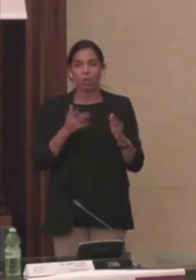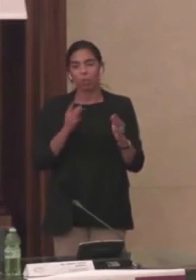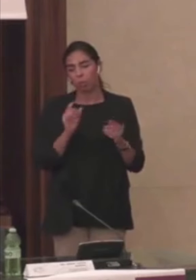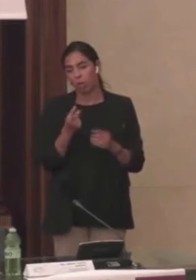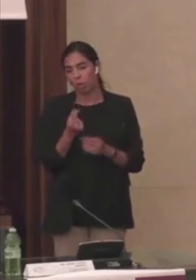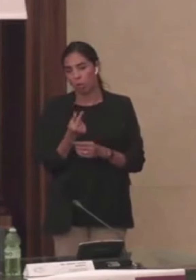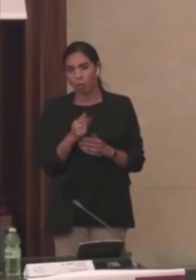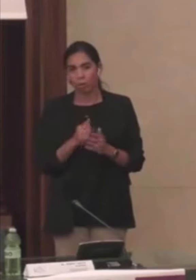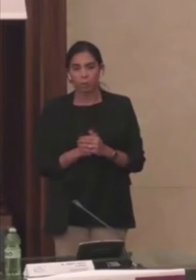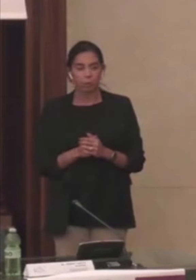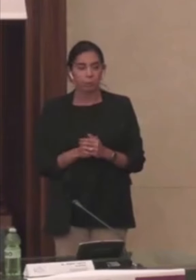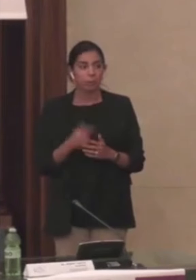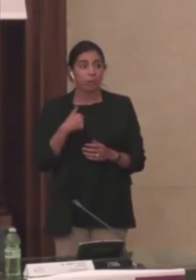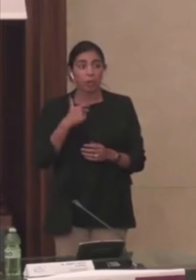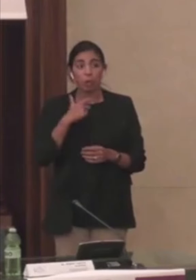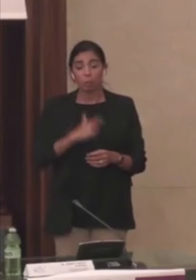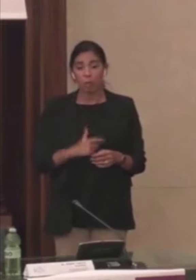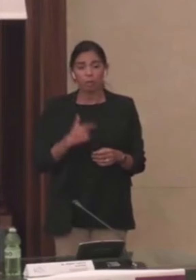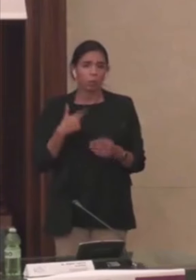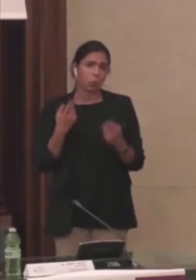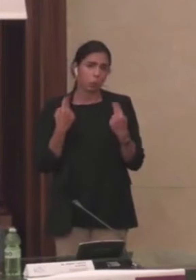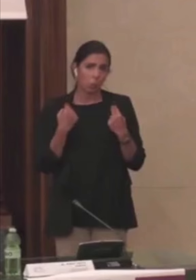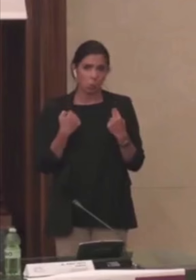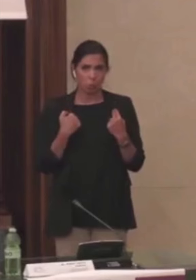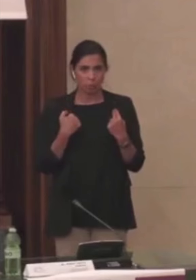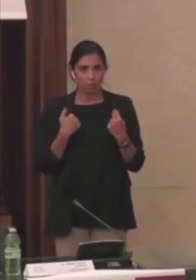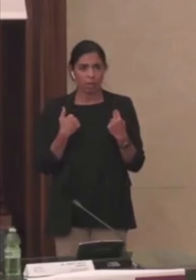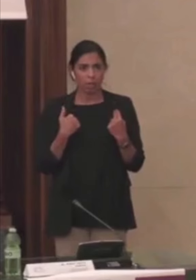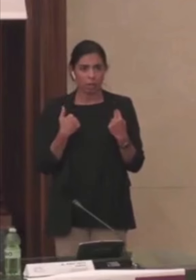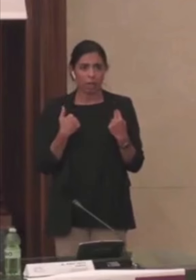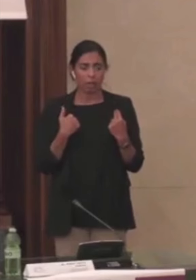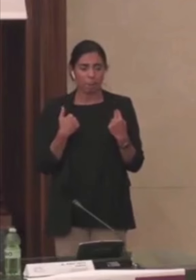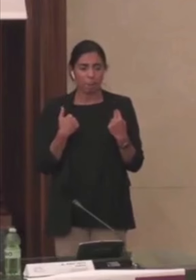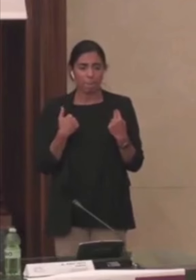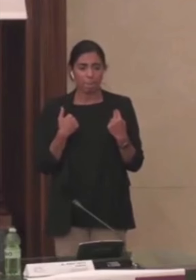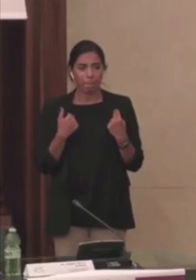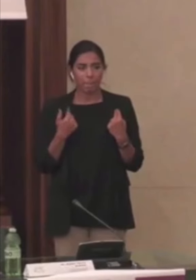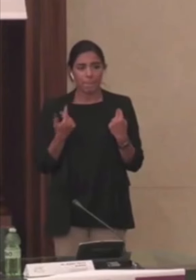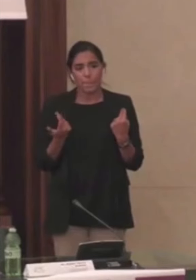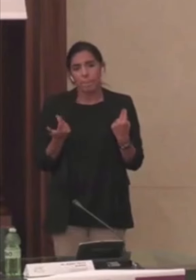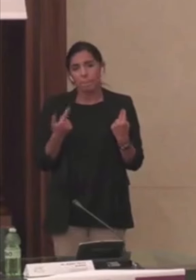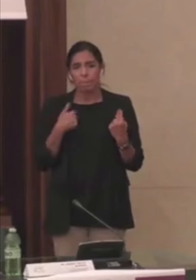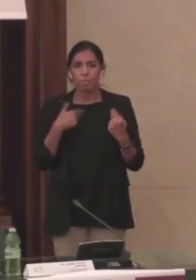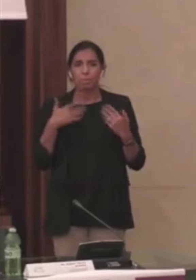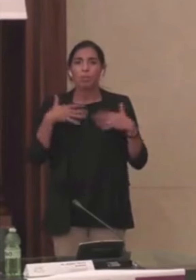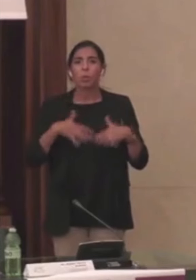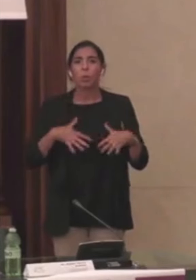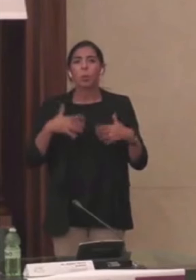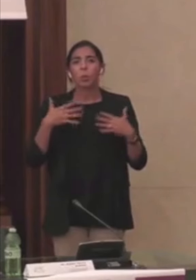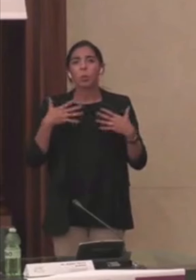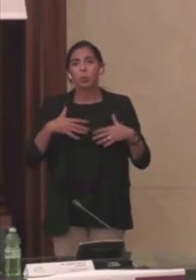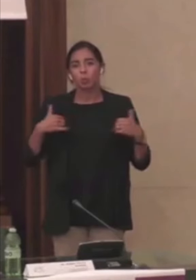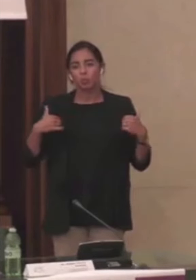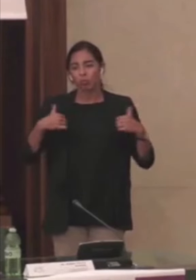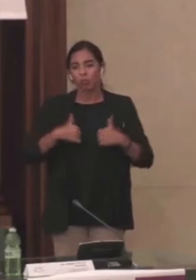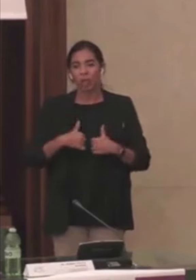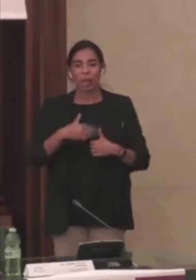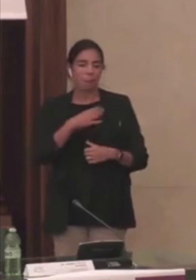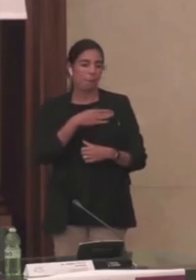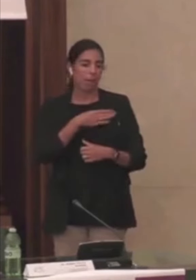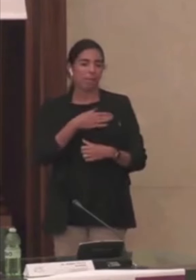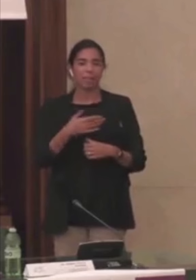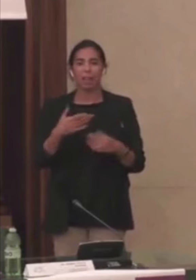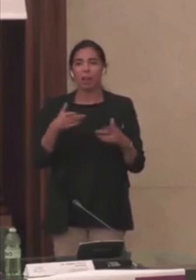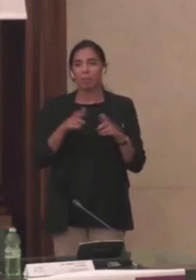dressed. Here you can see my name on the tag and the flag of my country. And I think that humbleness is